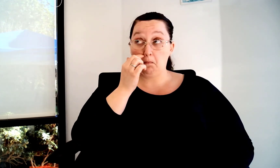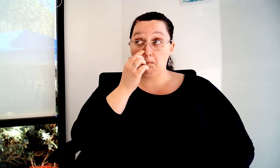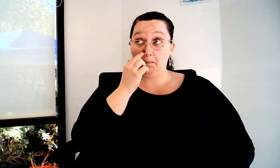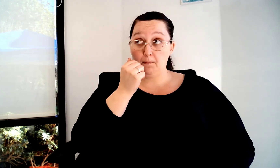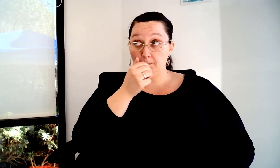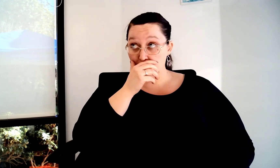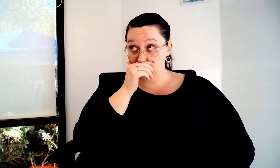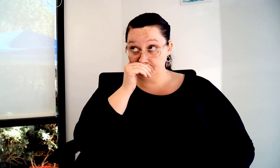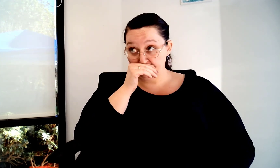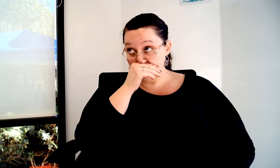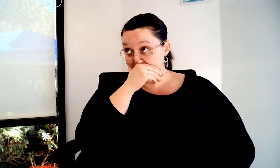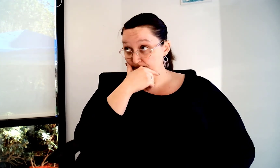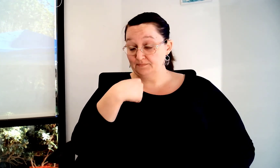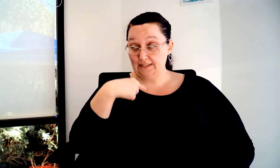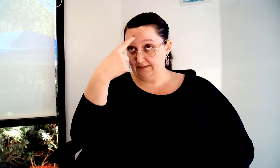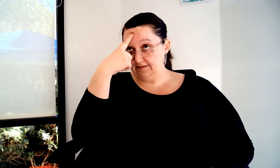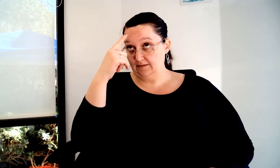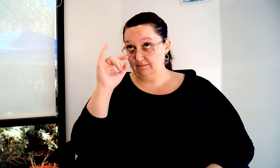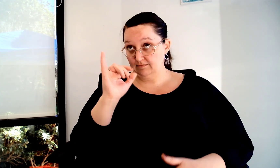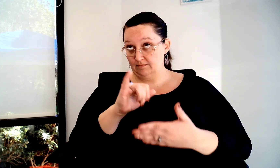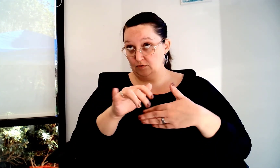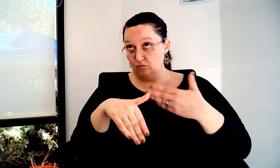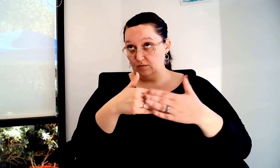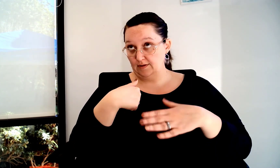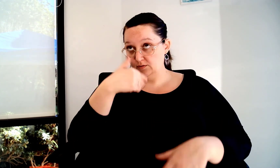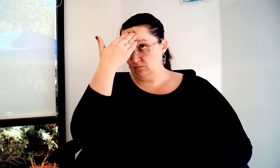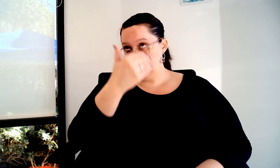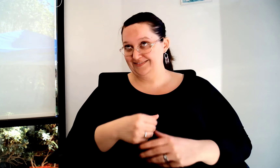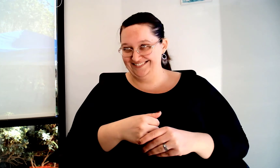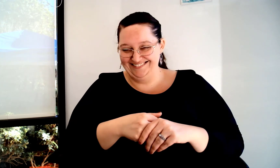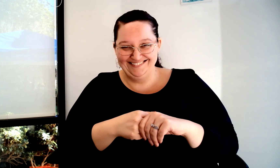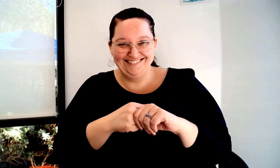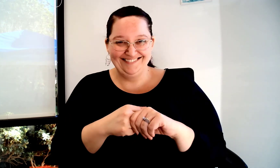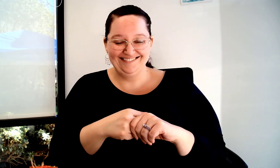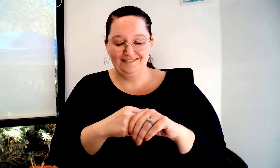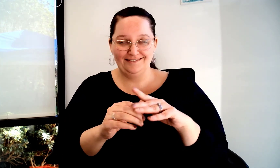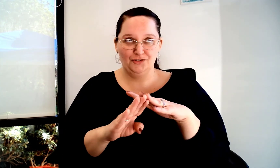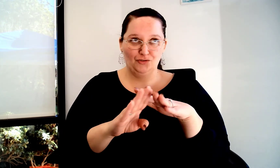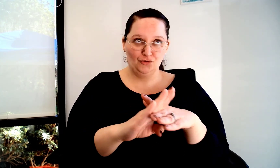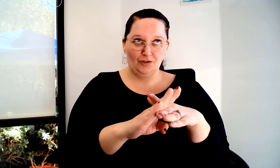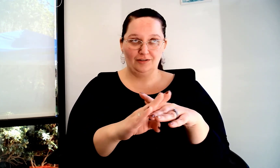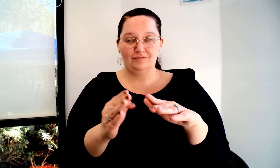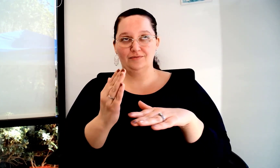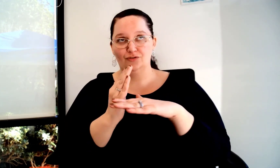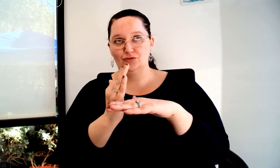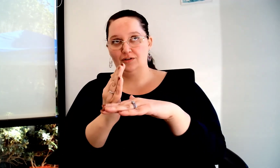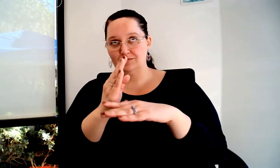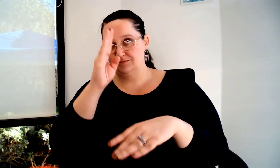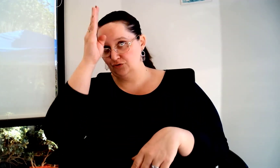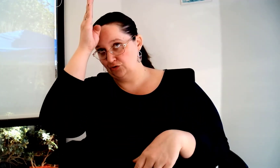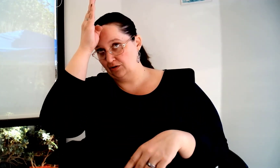head, shark. I think those are all the ones that I know. Shark, shark, and shark.